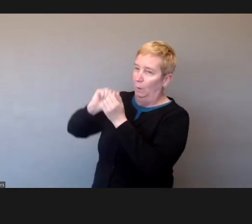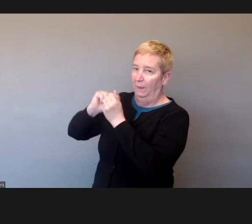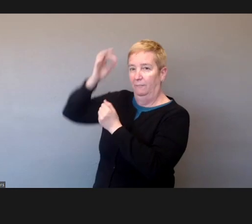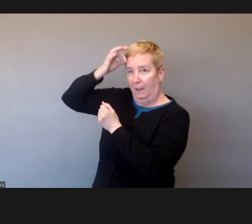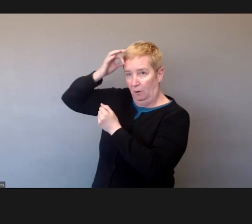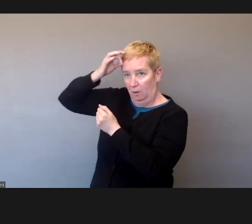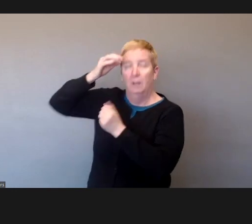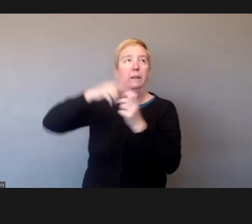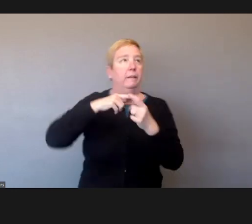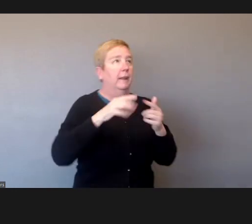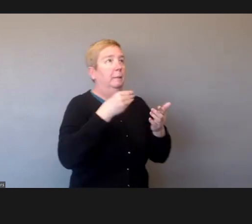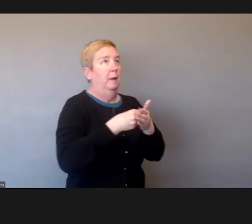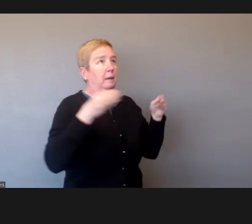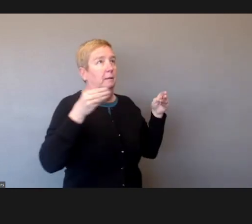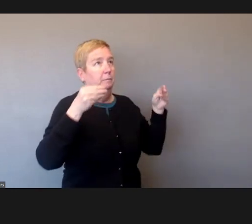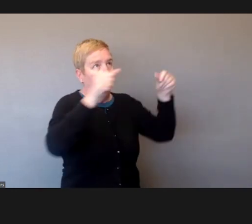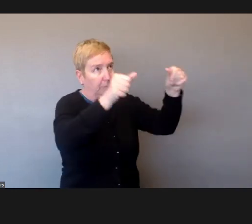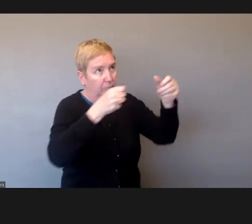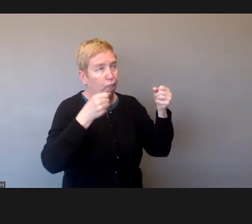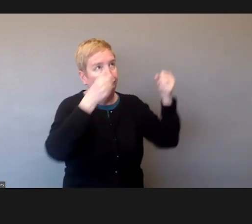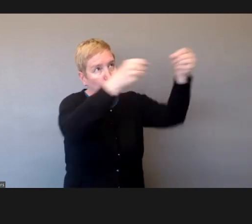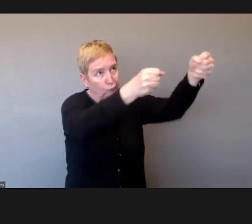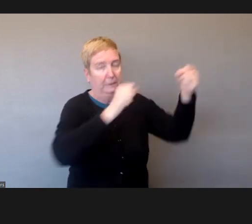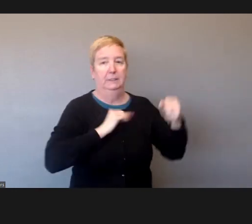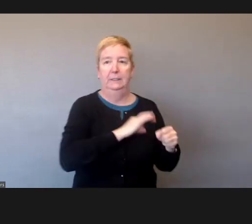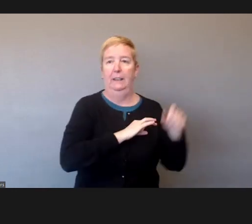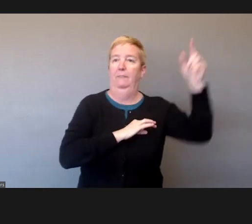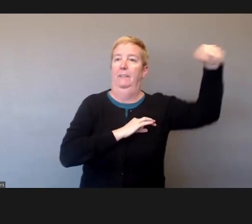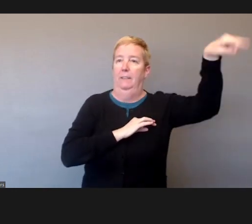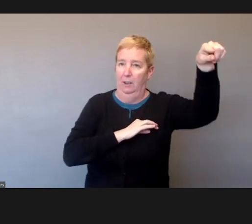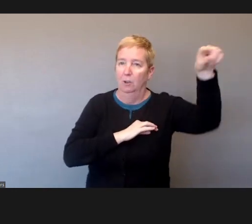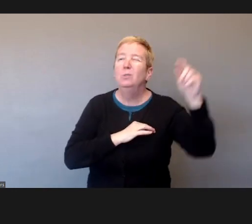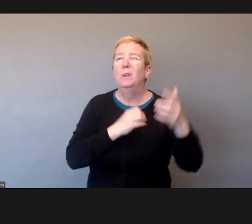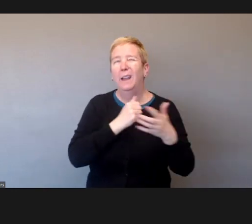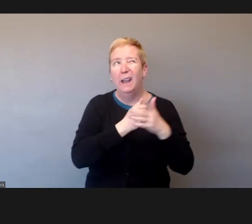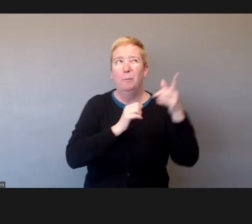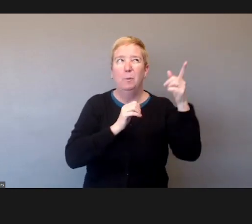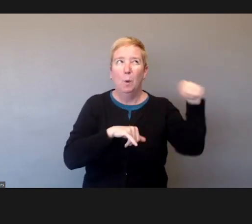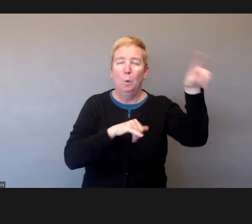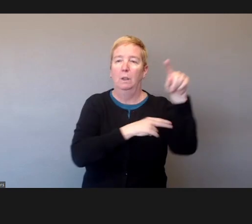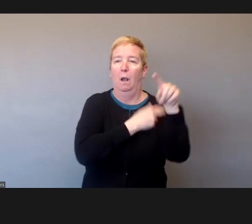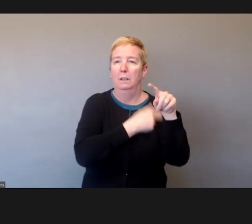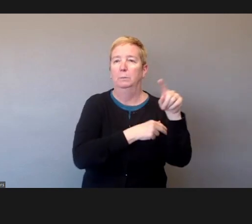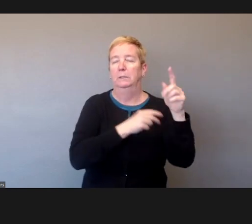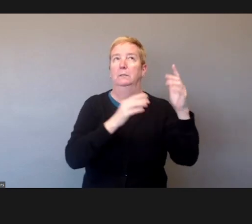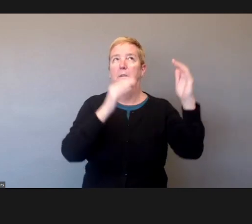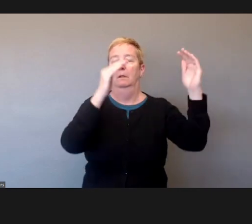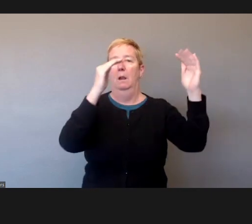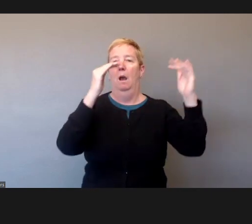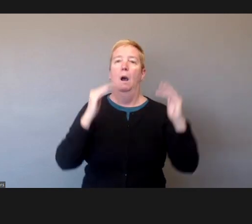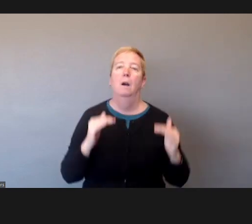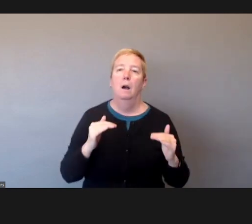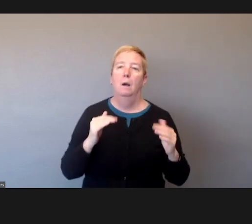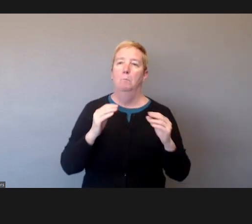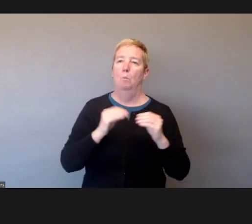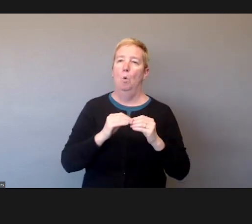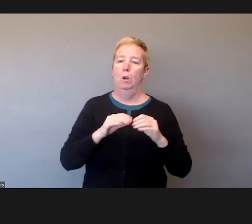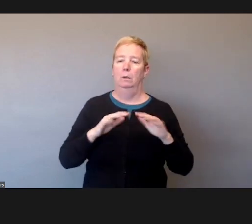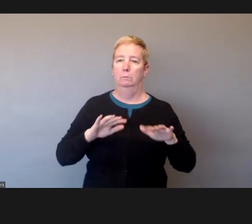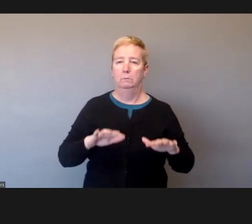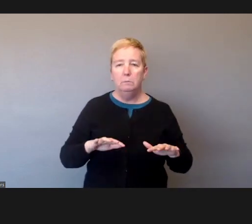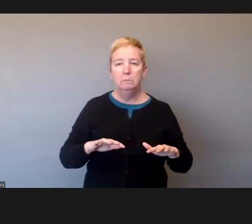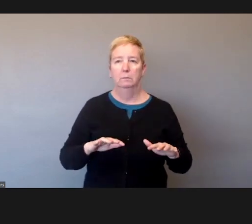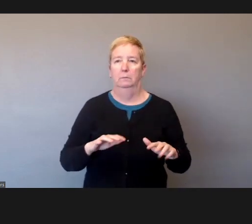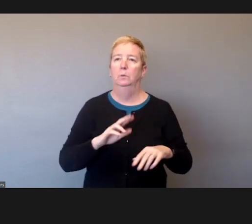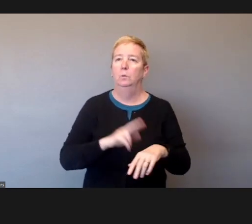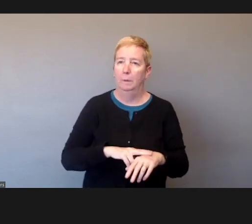coming in until hospitals can get down back to a normal level of care. But I think we're